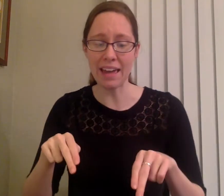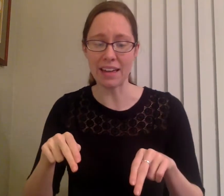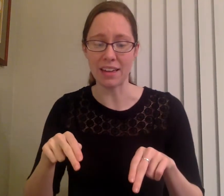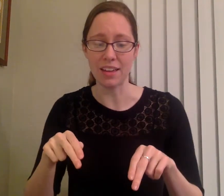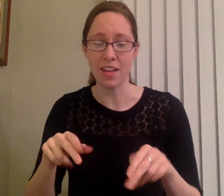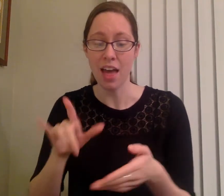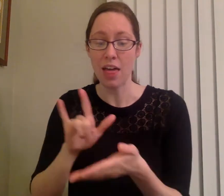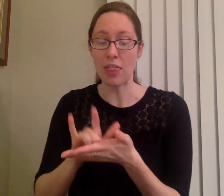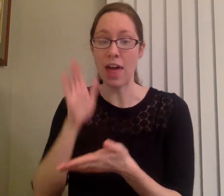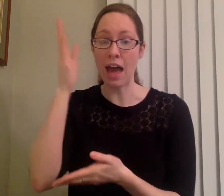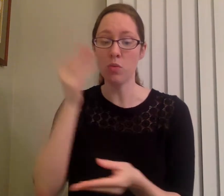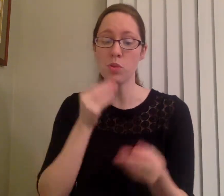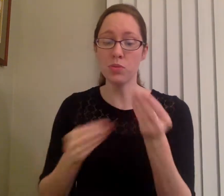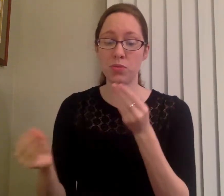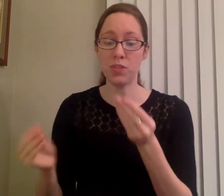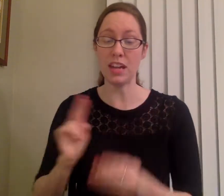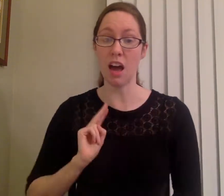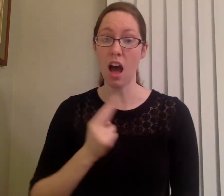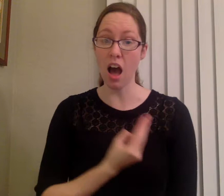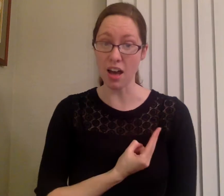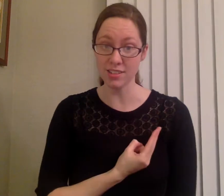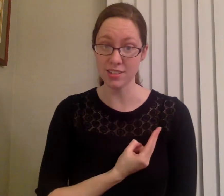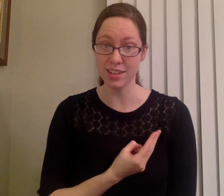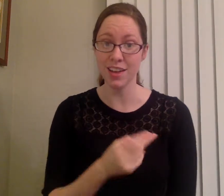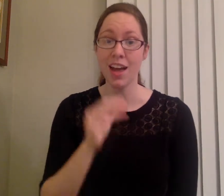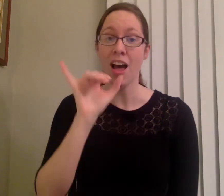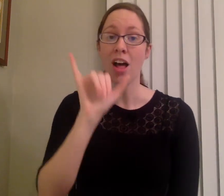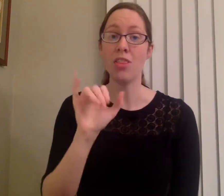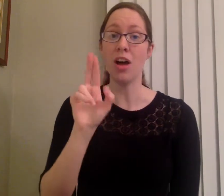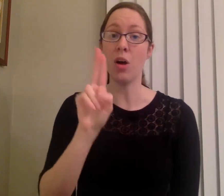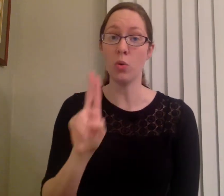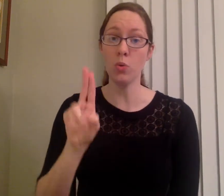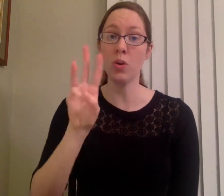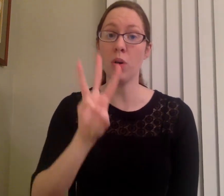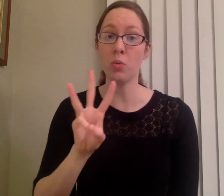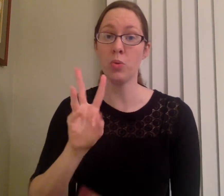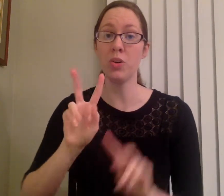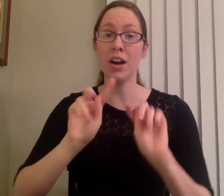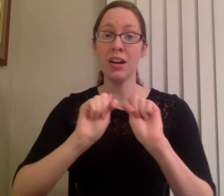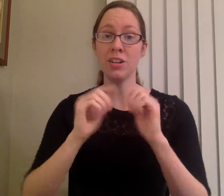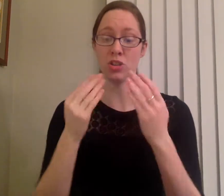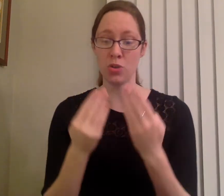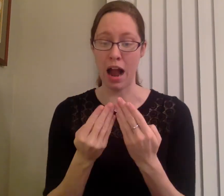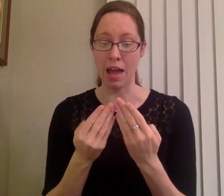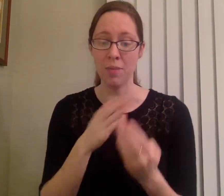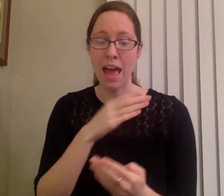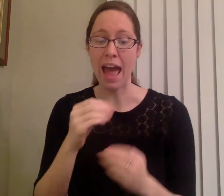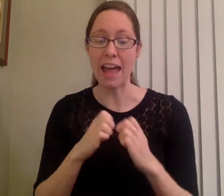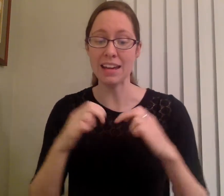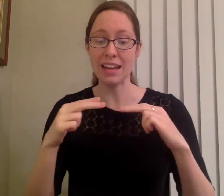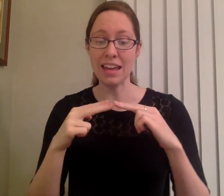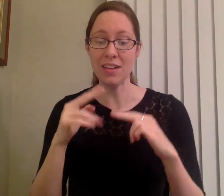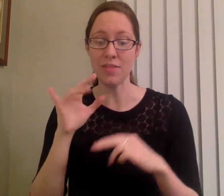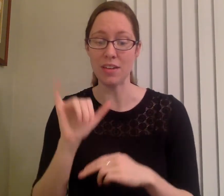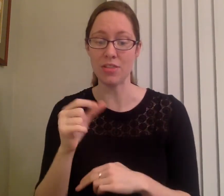egg! That will feed us, the Ooga Wooga tribe, and even